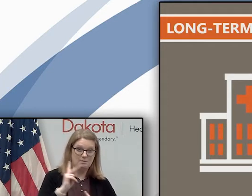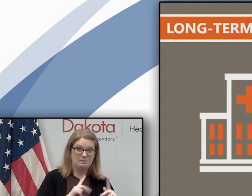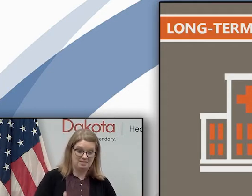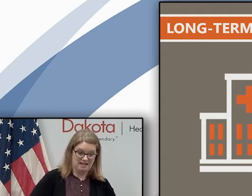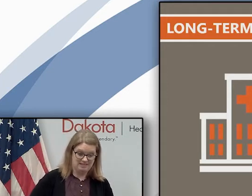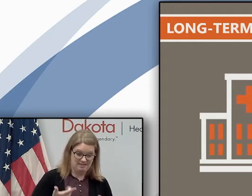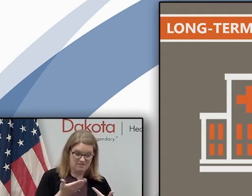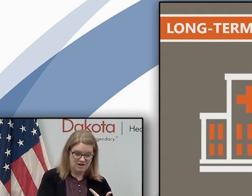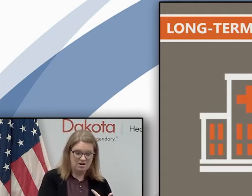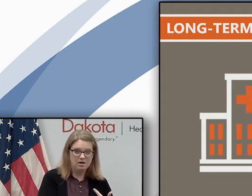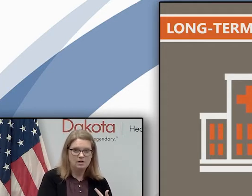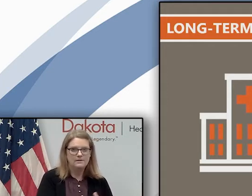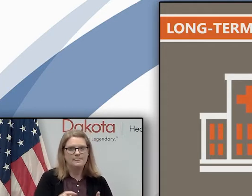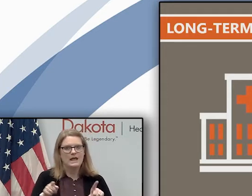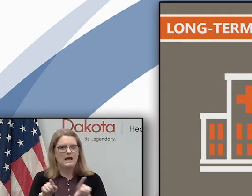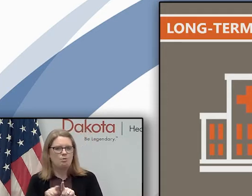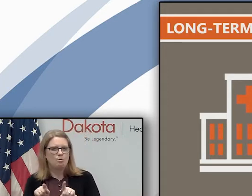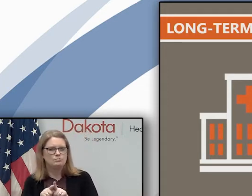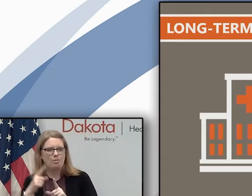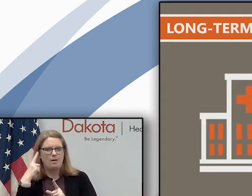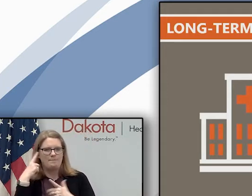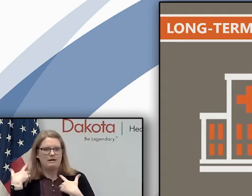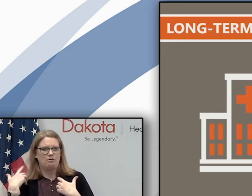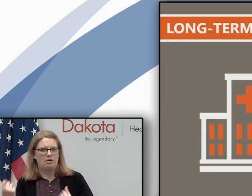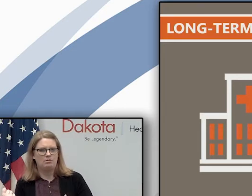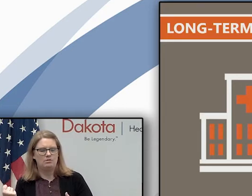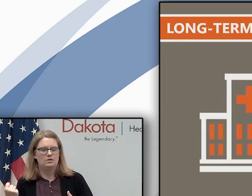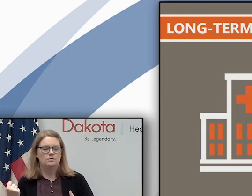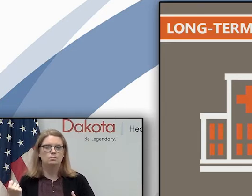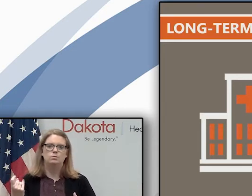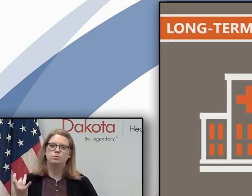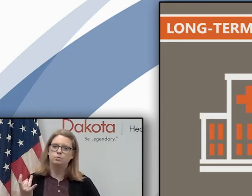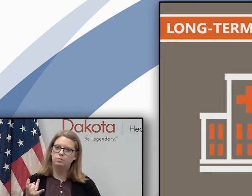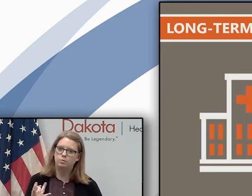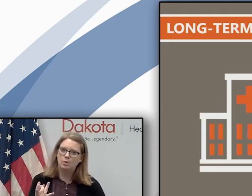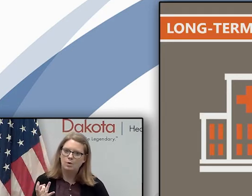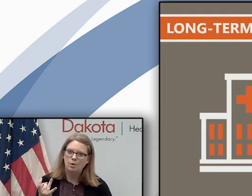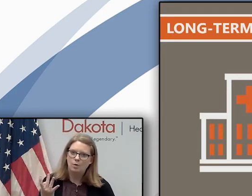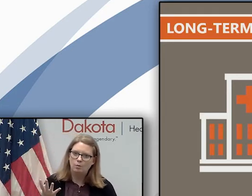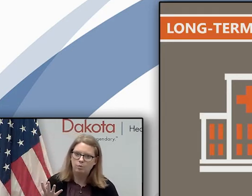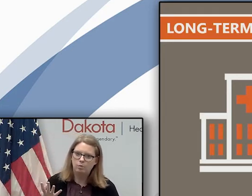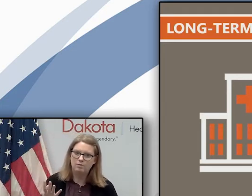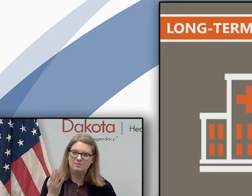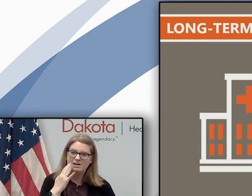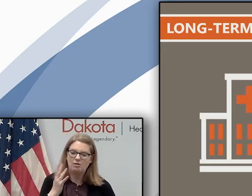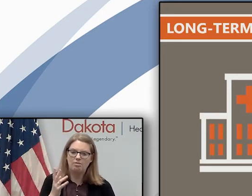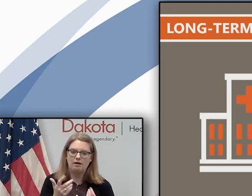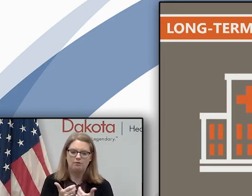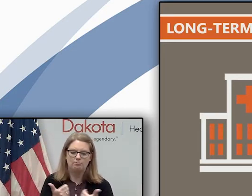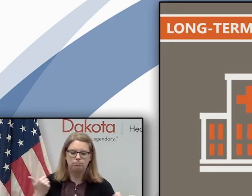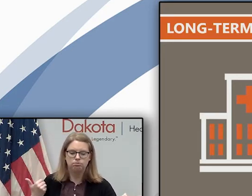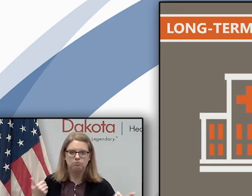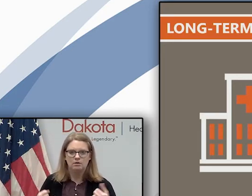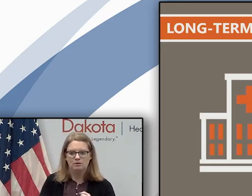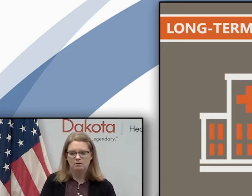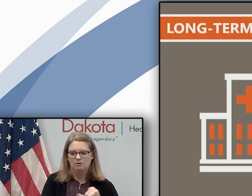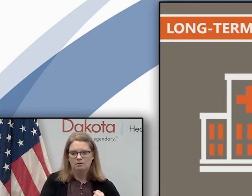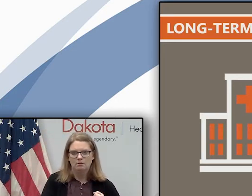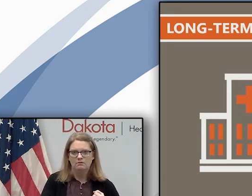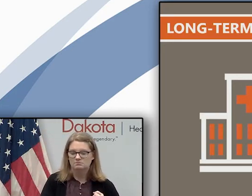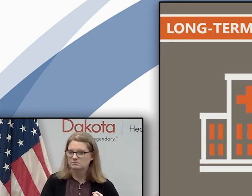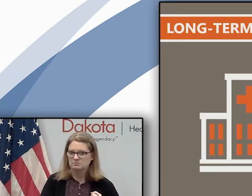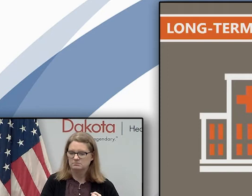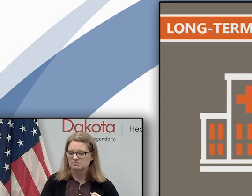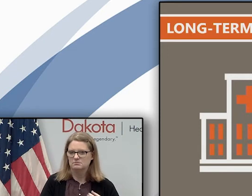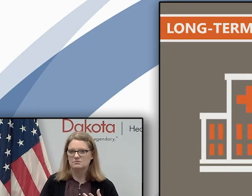residents, as well as their mental health, because we know that contact with family and with loved ones is a key part